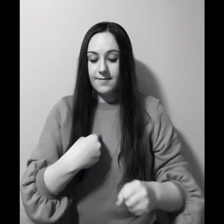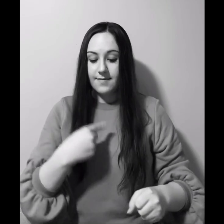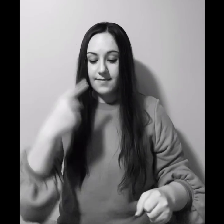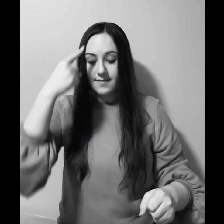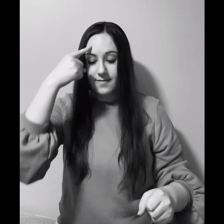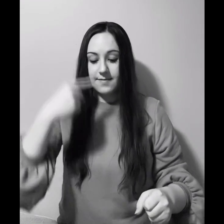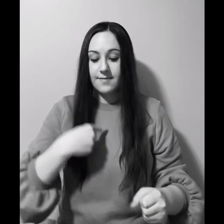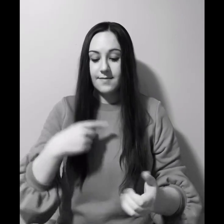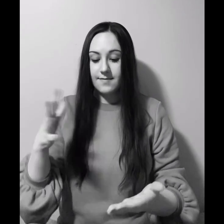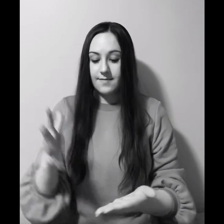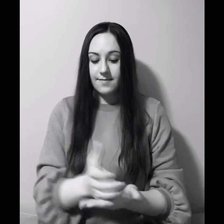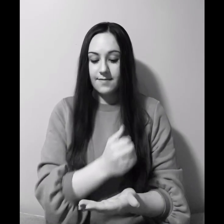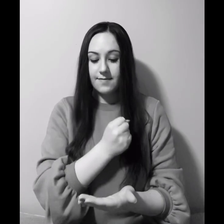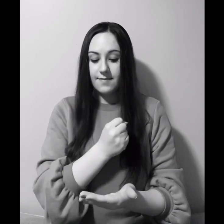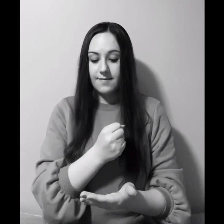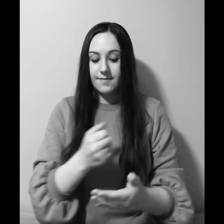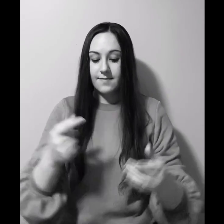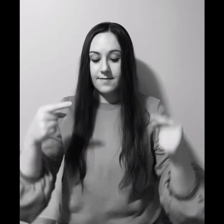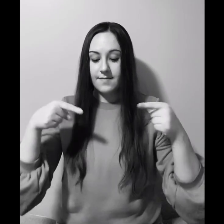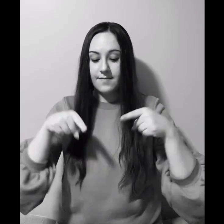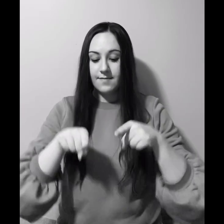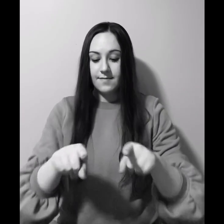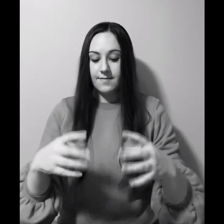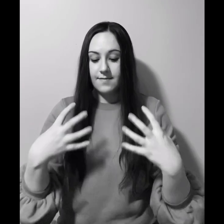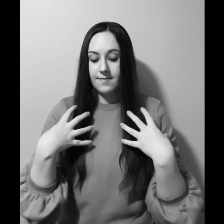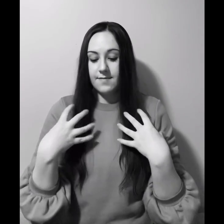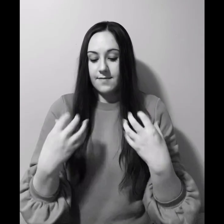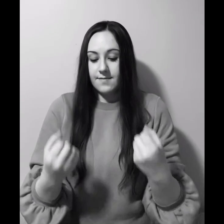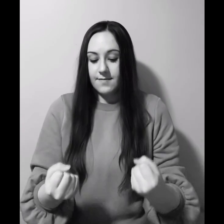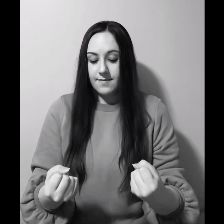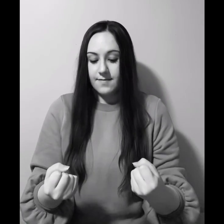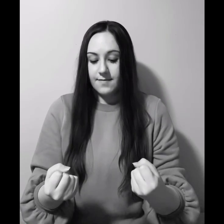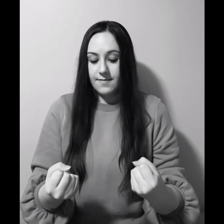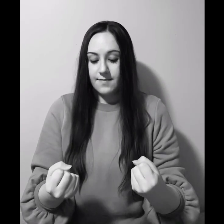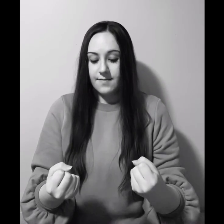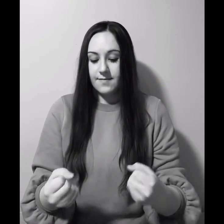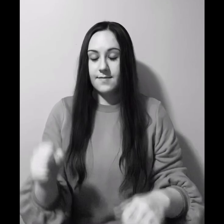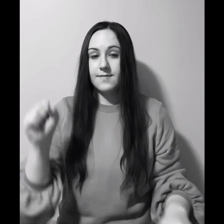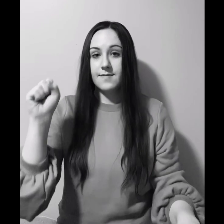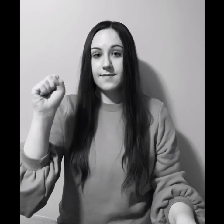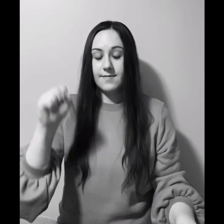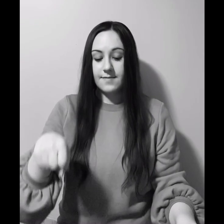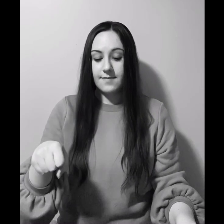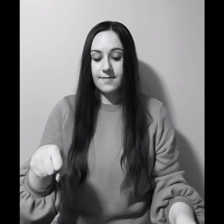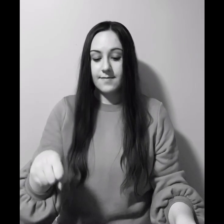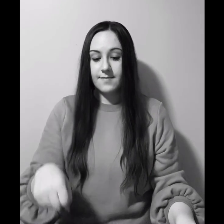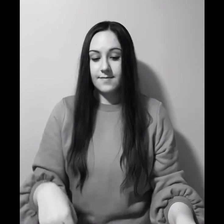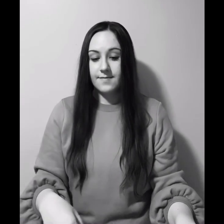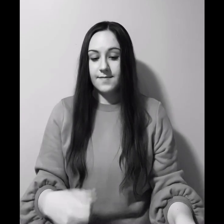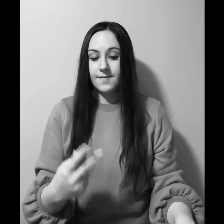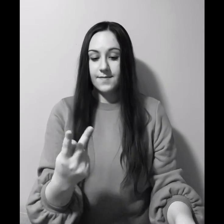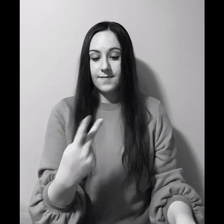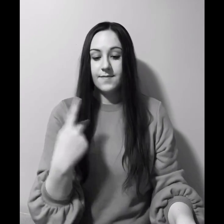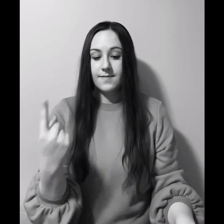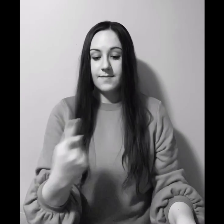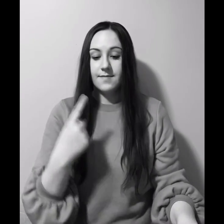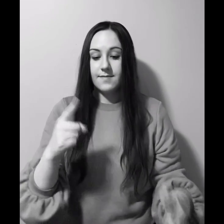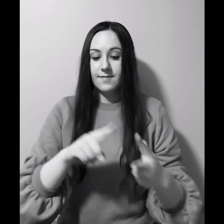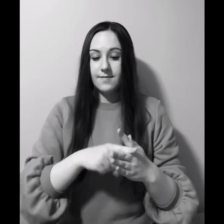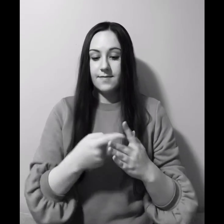me think I deserved it And the thick of healing Yeah We'd always